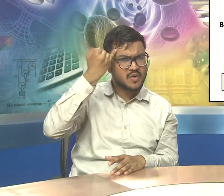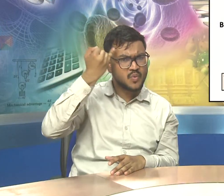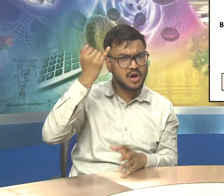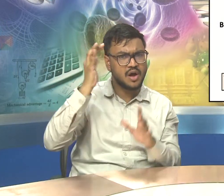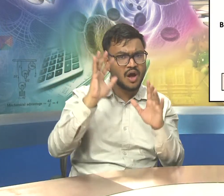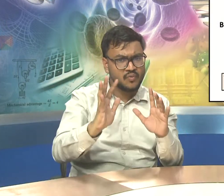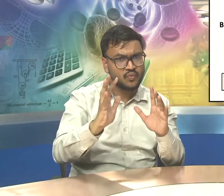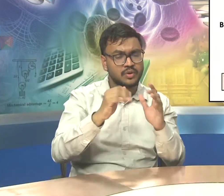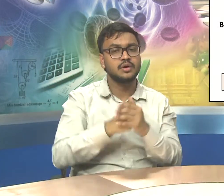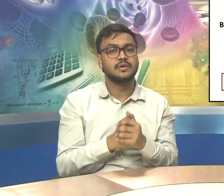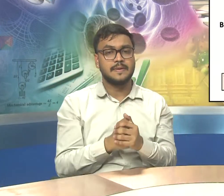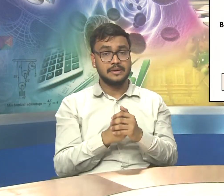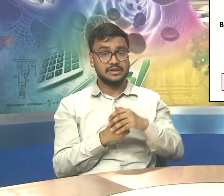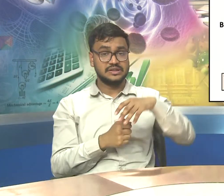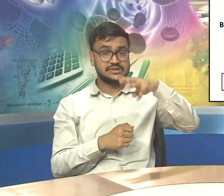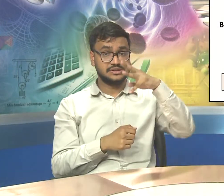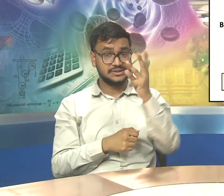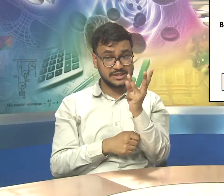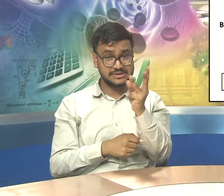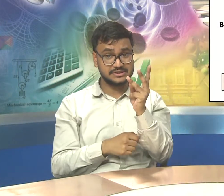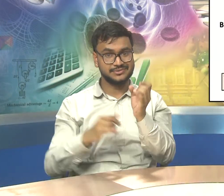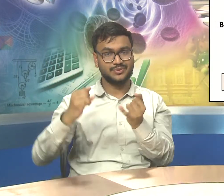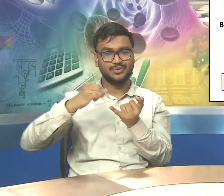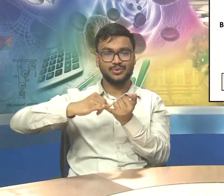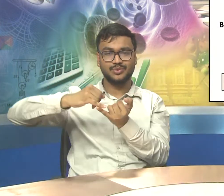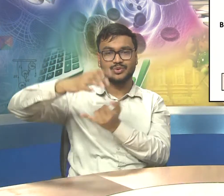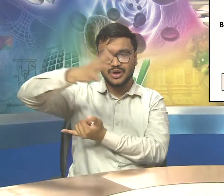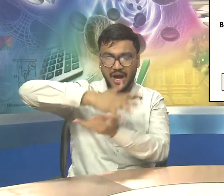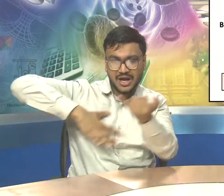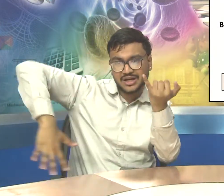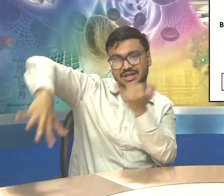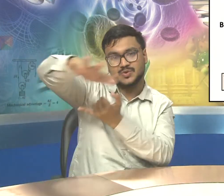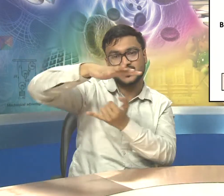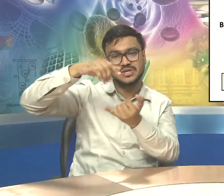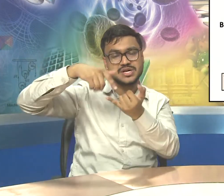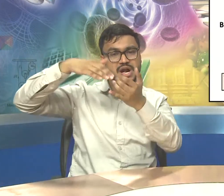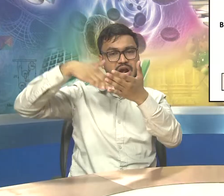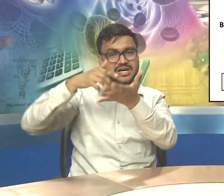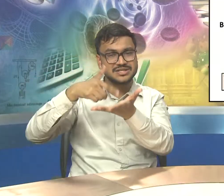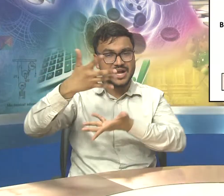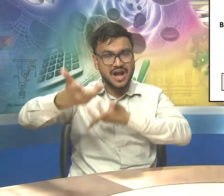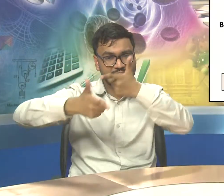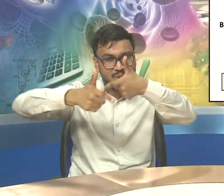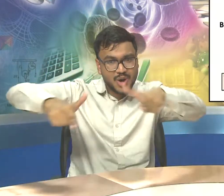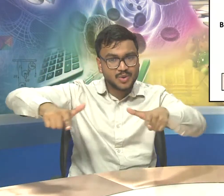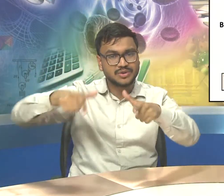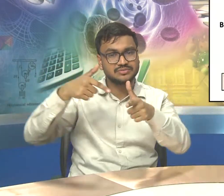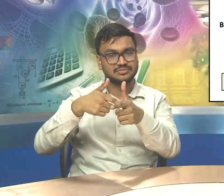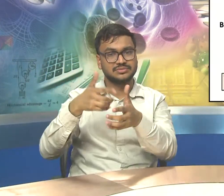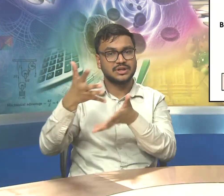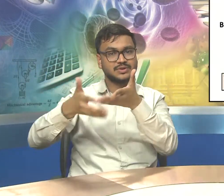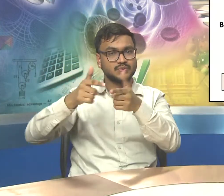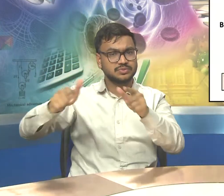Second, creating new words. And third, social function of sign